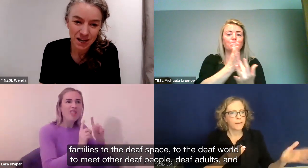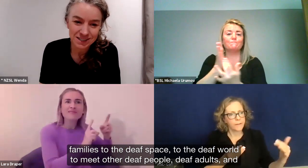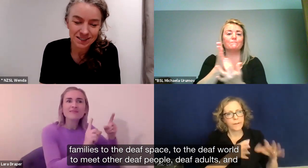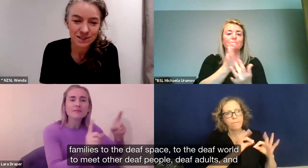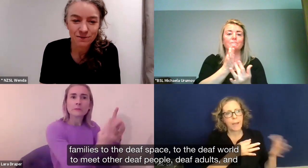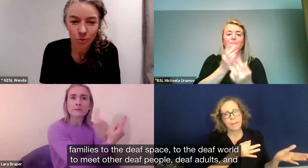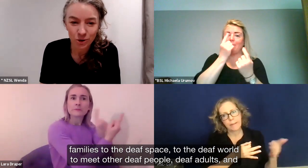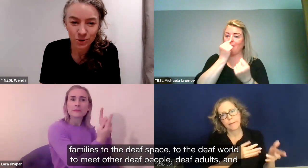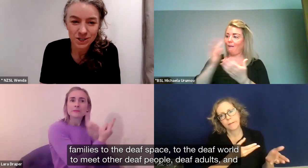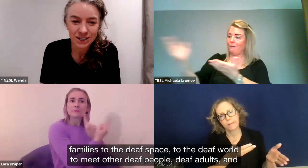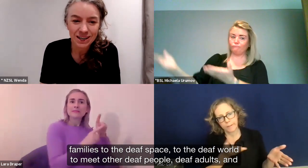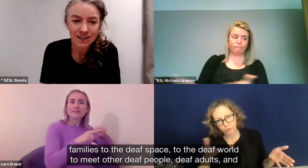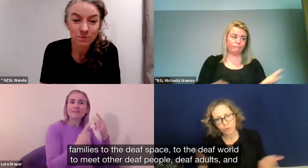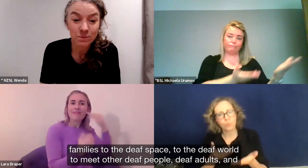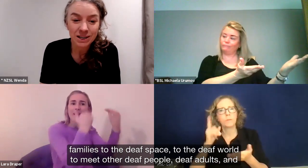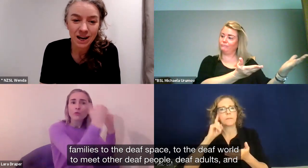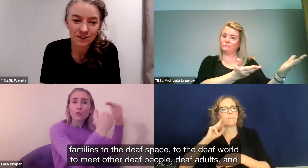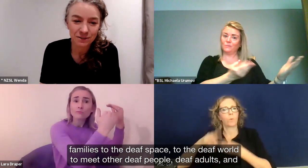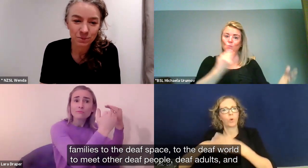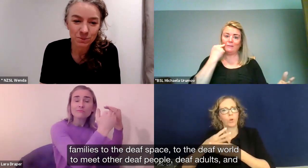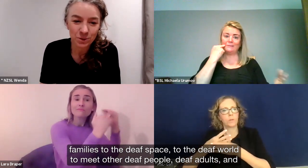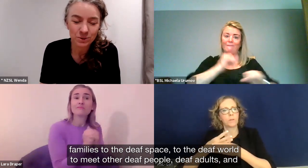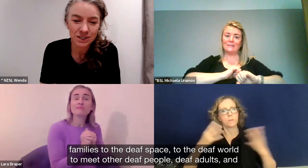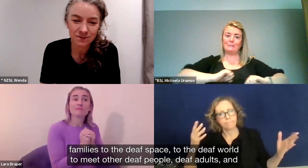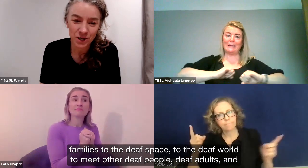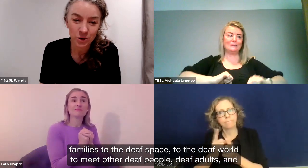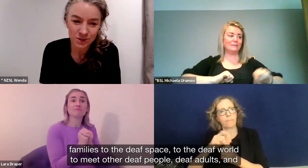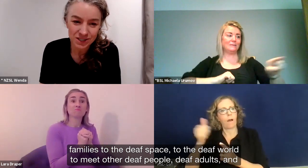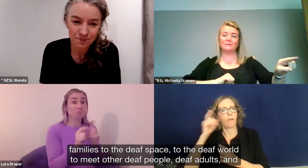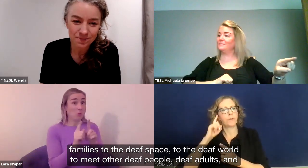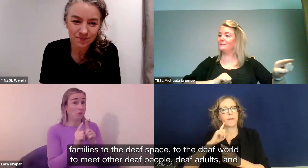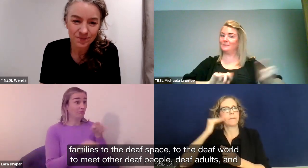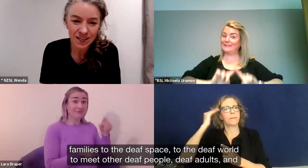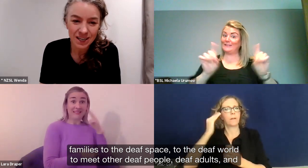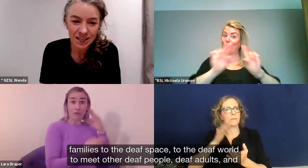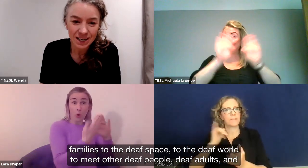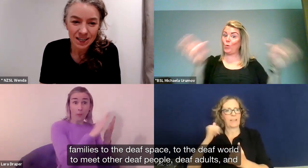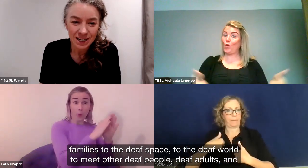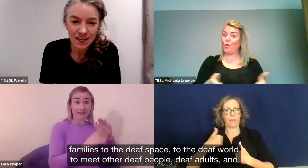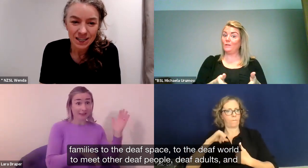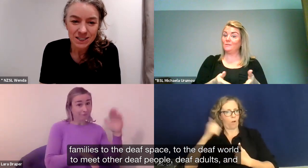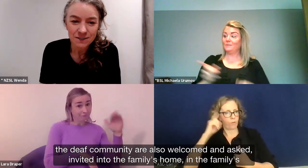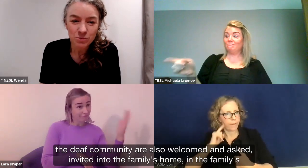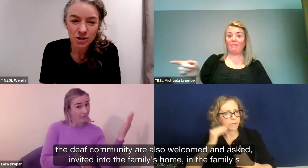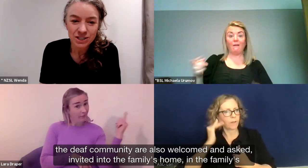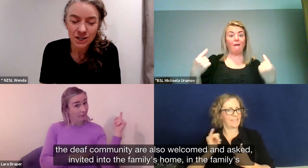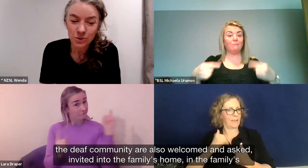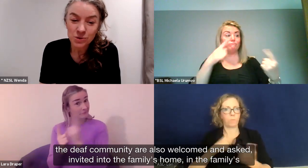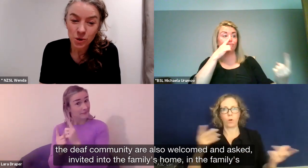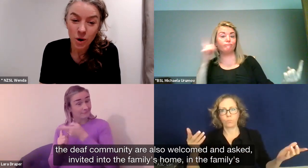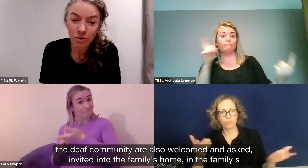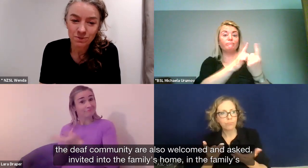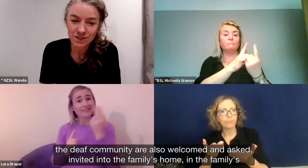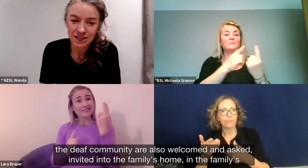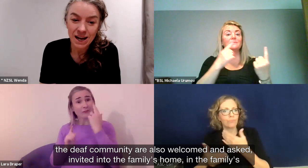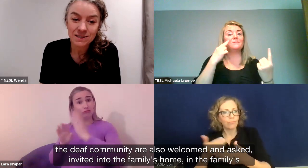deaf space, the deaf world, to meet other deaf people, deaf adults. And the deaf community are